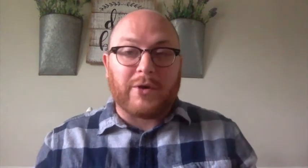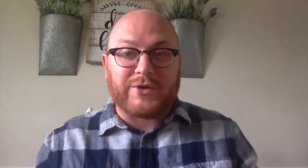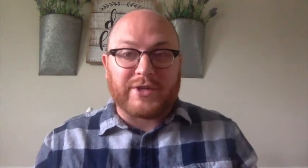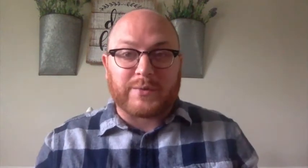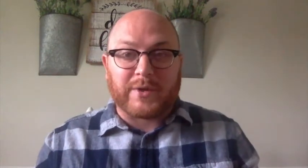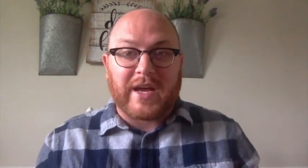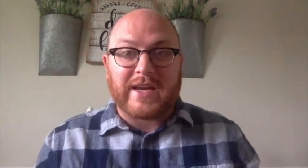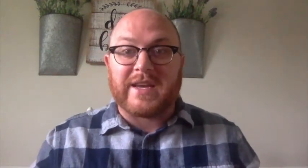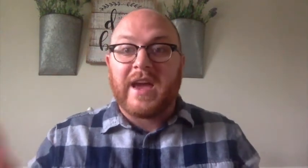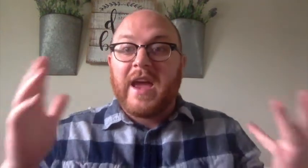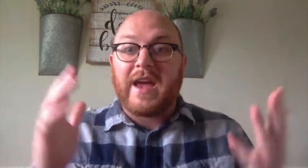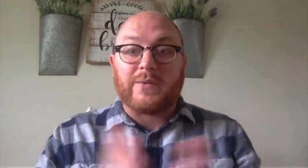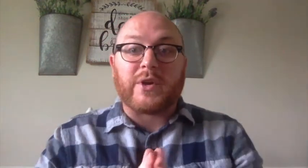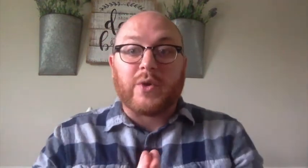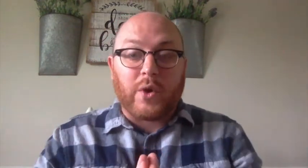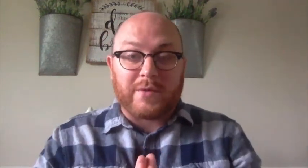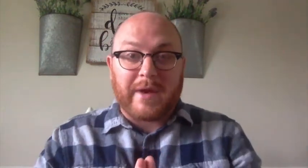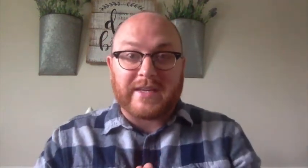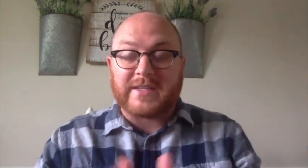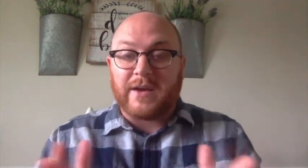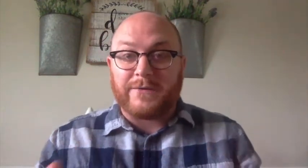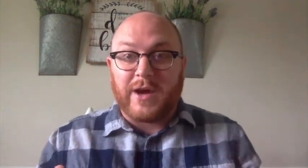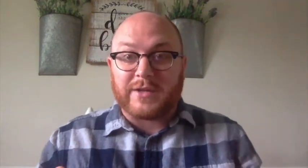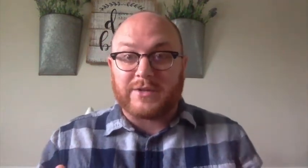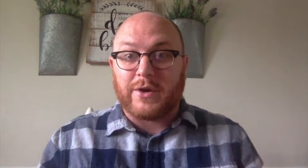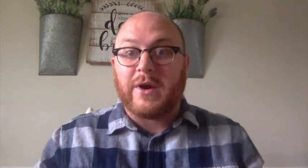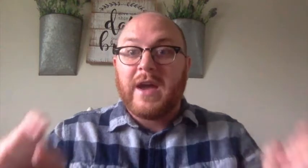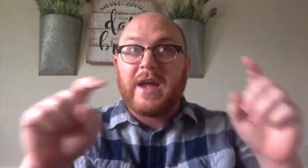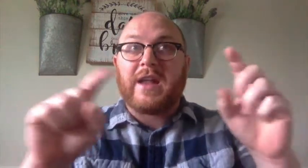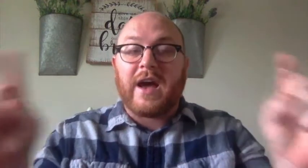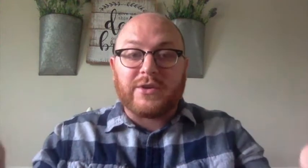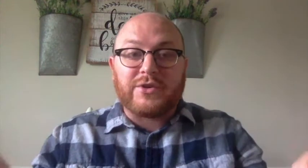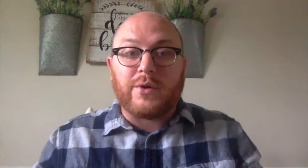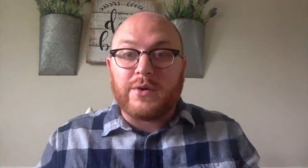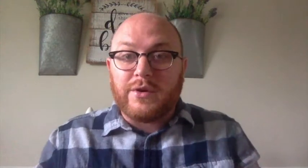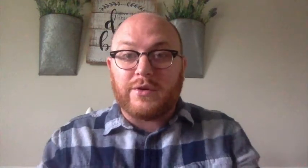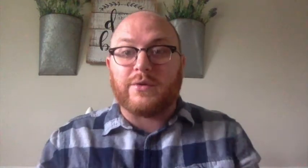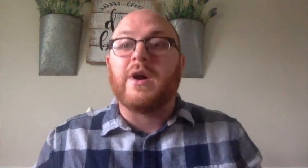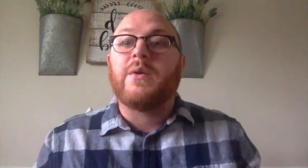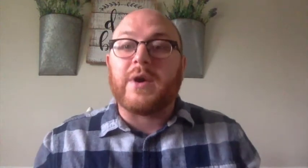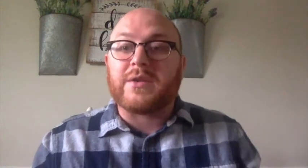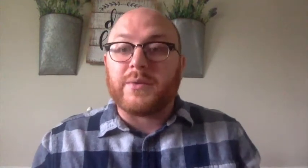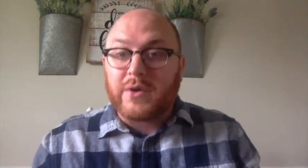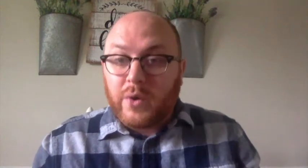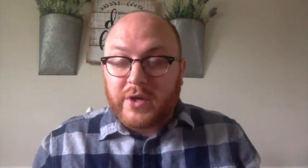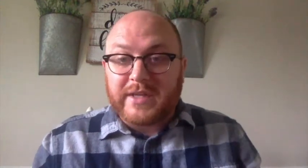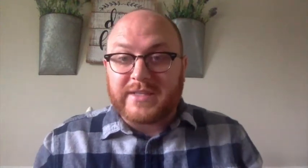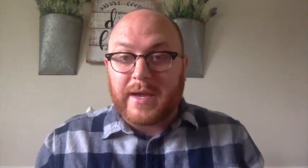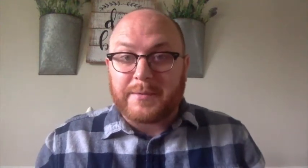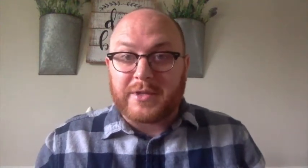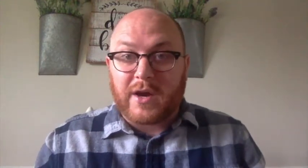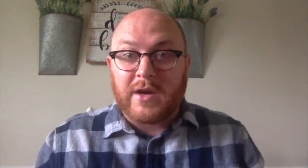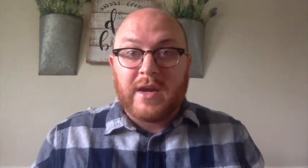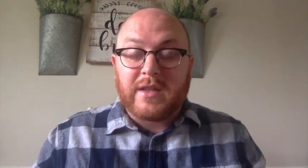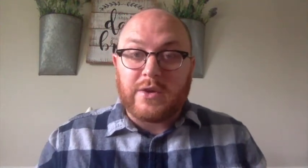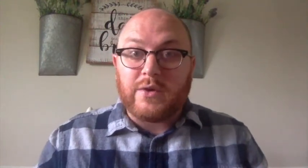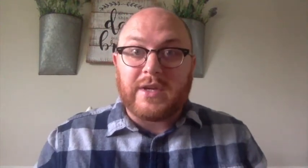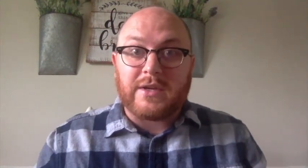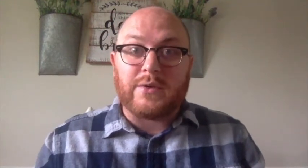motions were like and record myself also. And I'll show you what the recording steps are that you need to do on